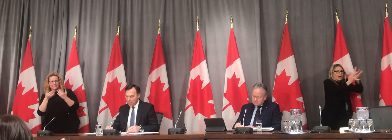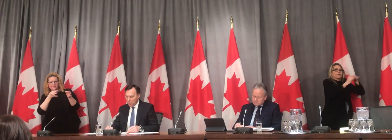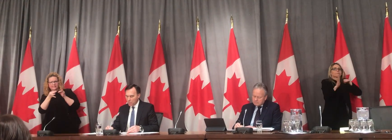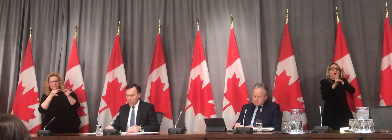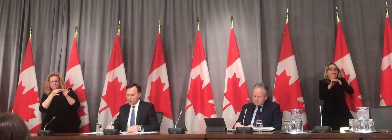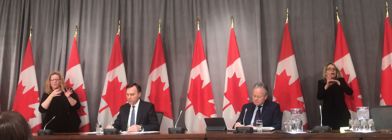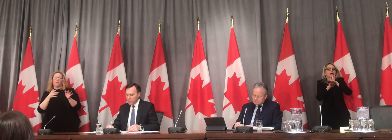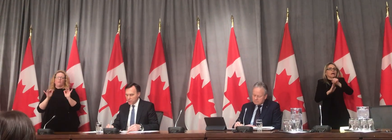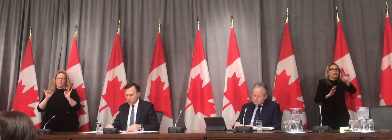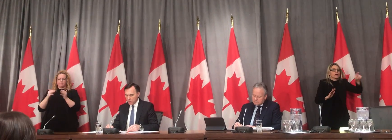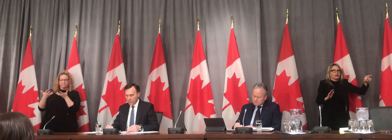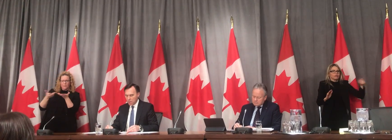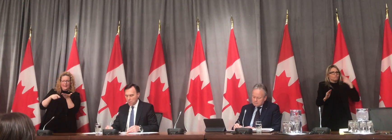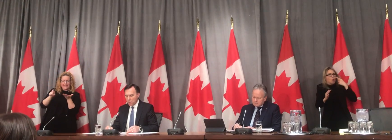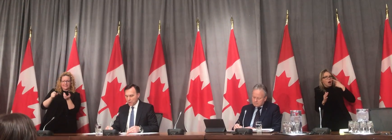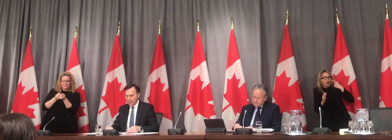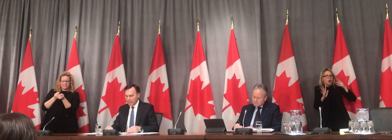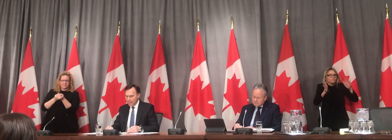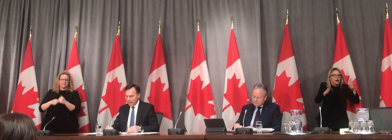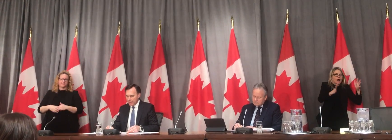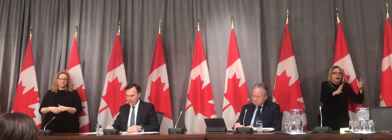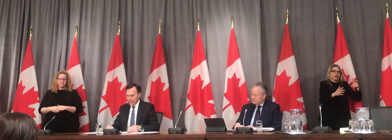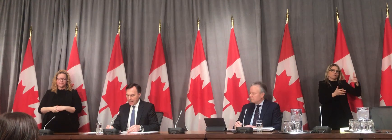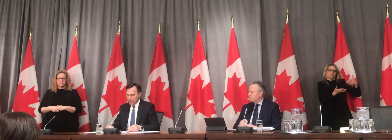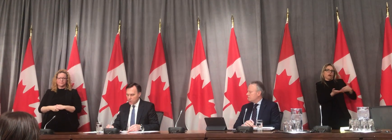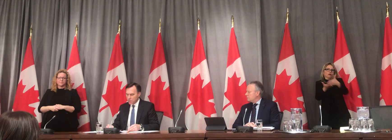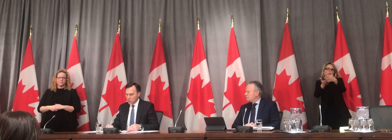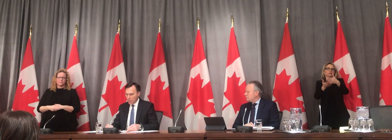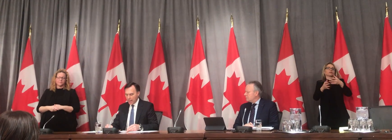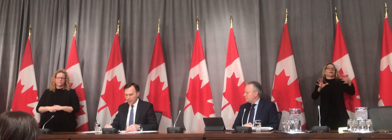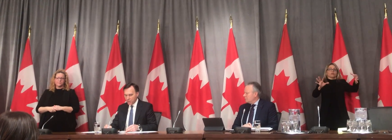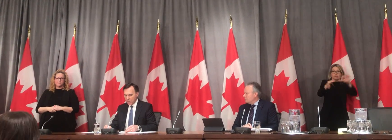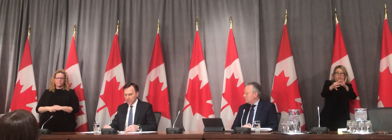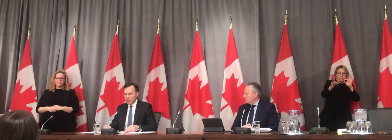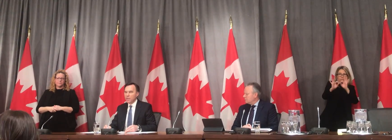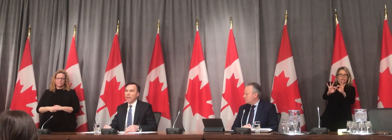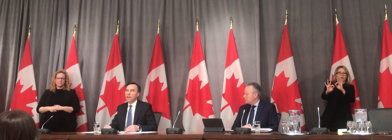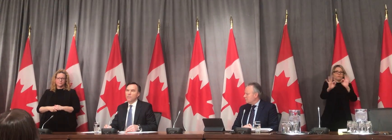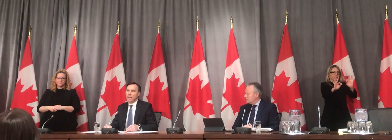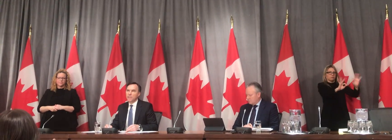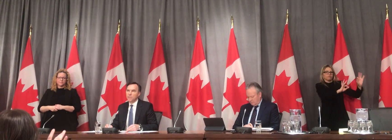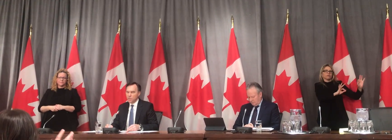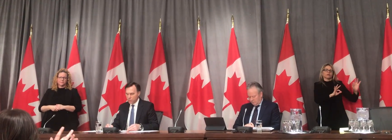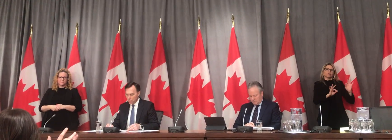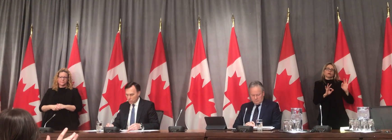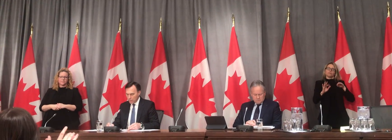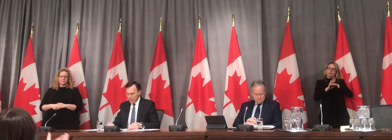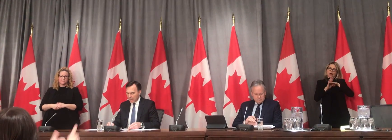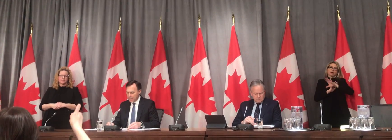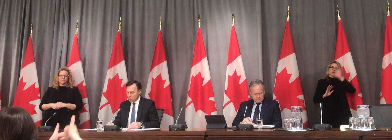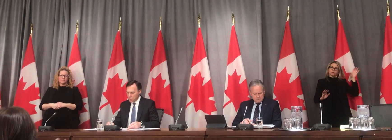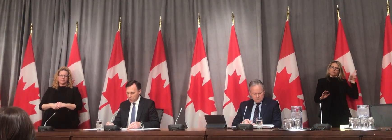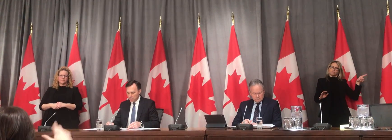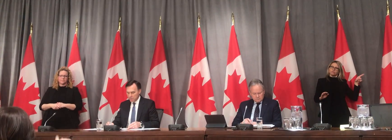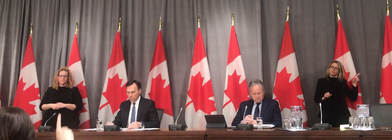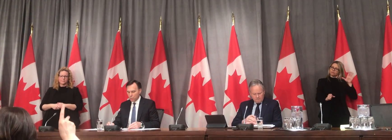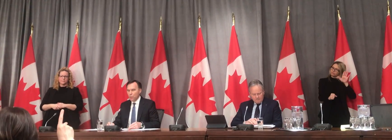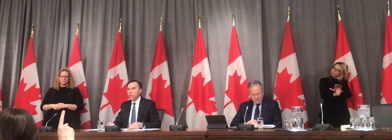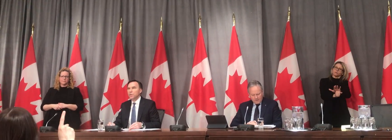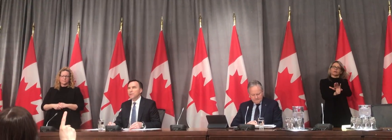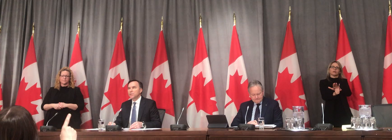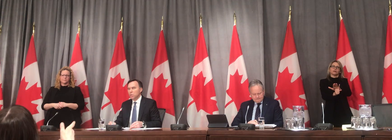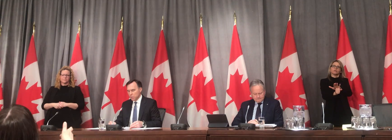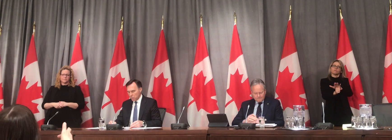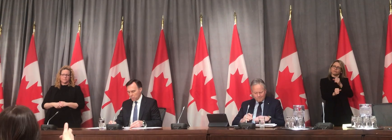J'ai également parlé aux dirigeants des grandes banques canadiennes et ils se sont engagés à travailler avec les individus et les entreprises